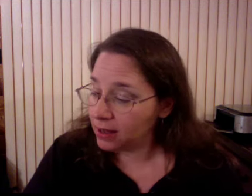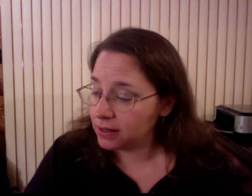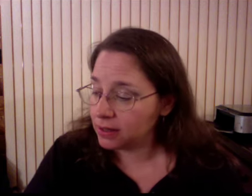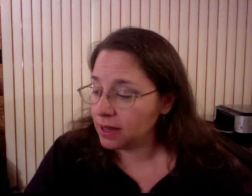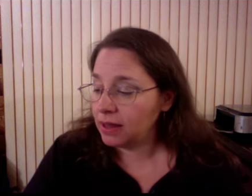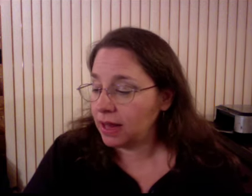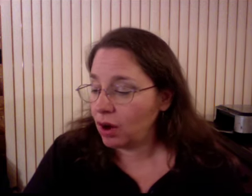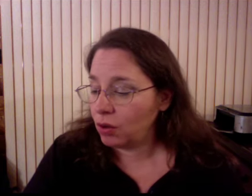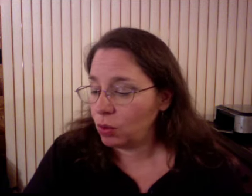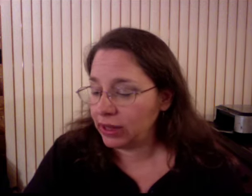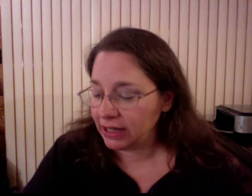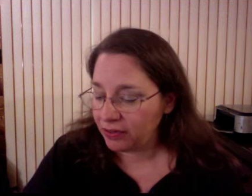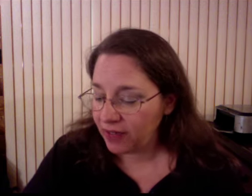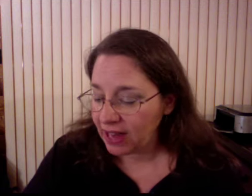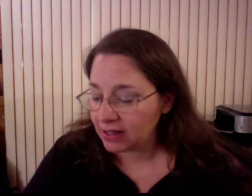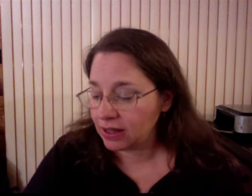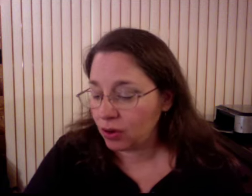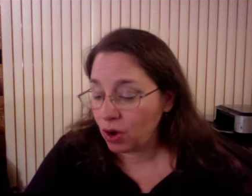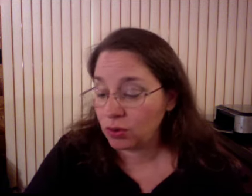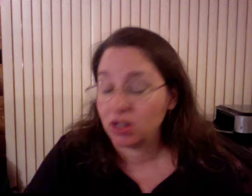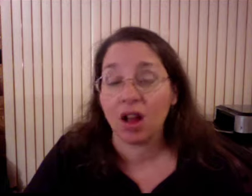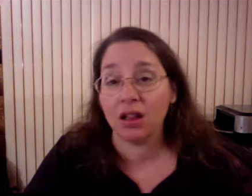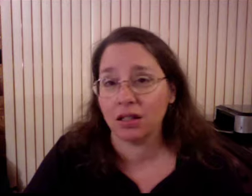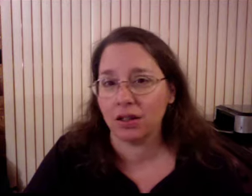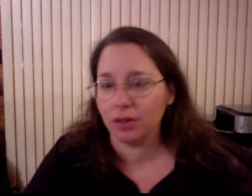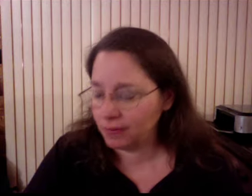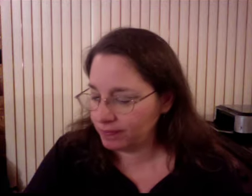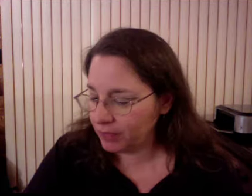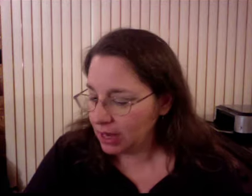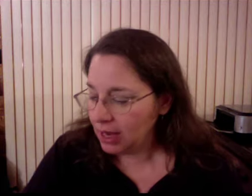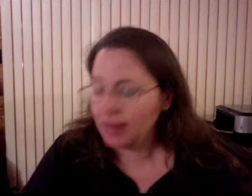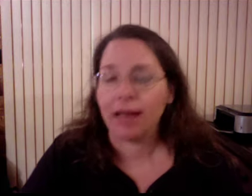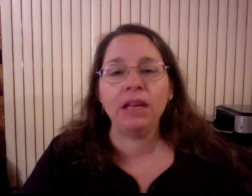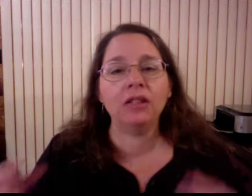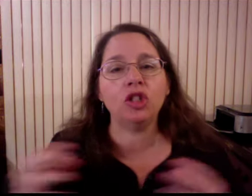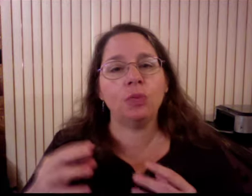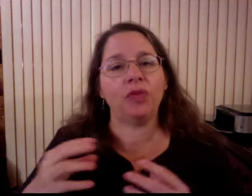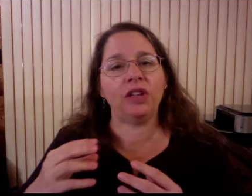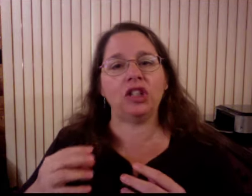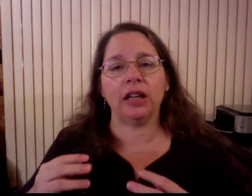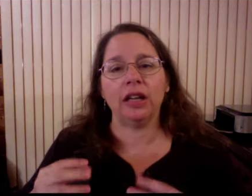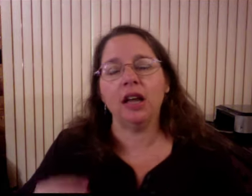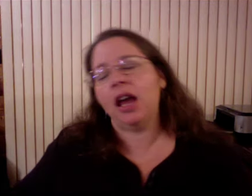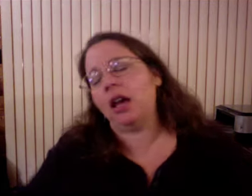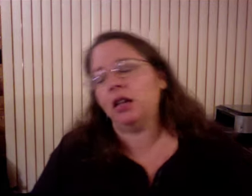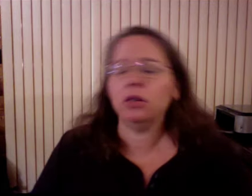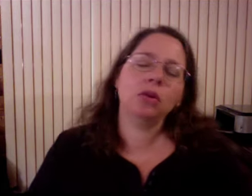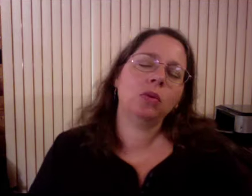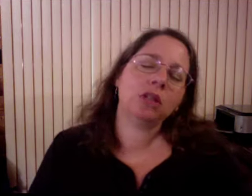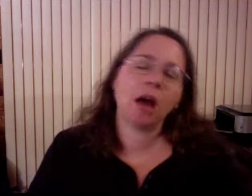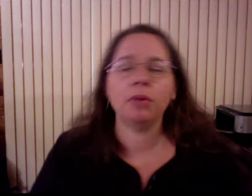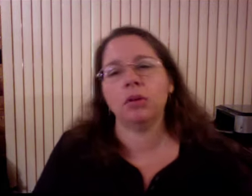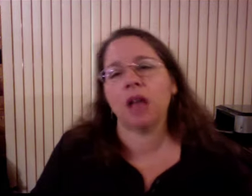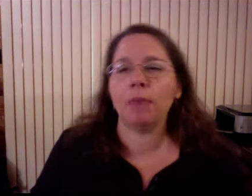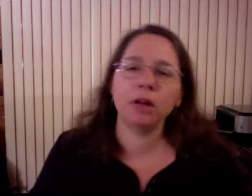because they aren't willing to face their own solitude. They meet superficially. "Hey, dude, what's happening? What's happening?